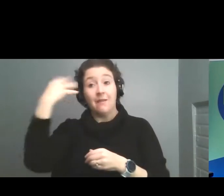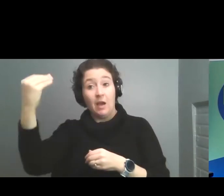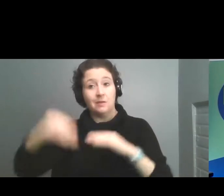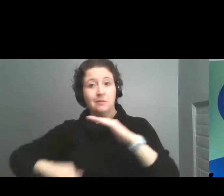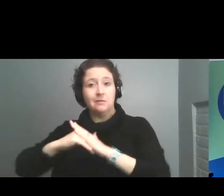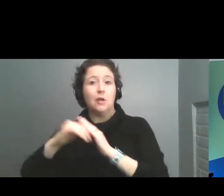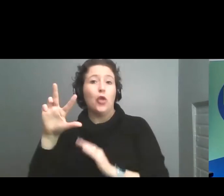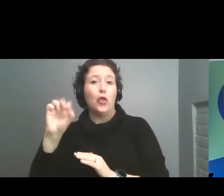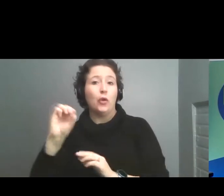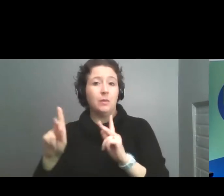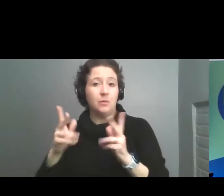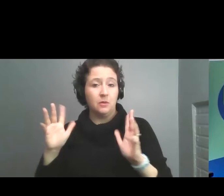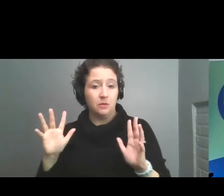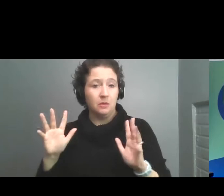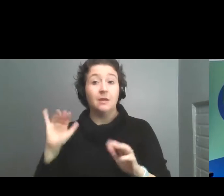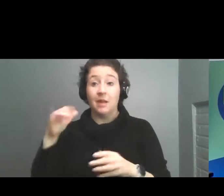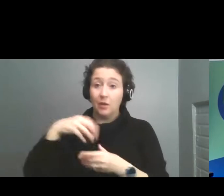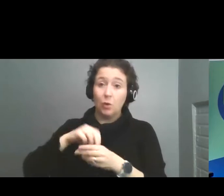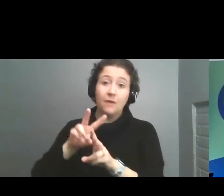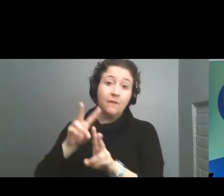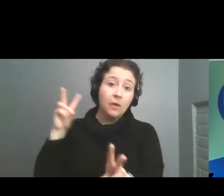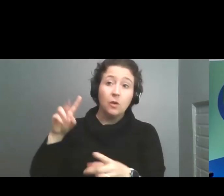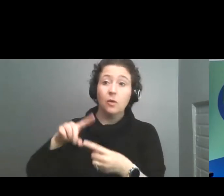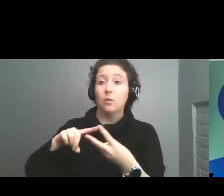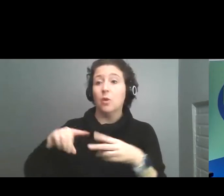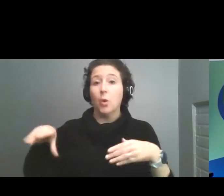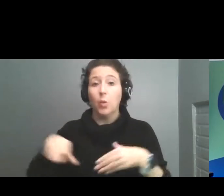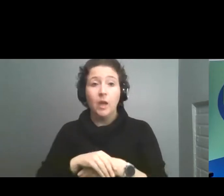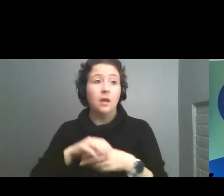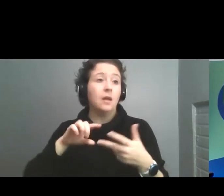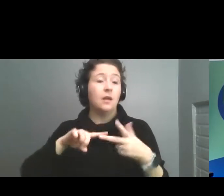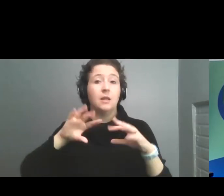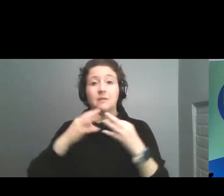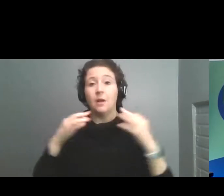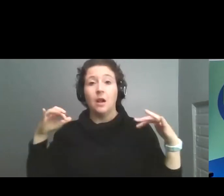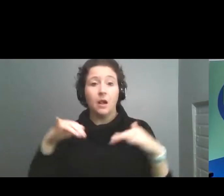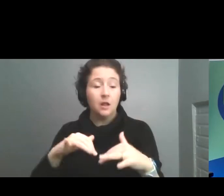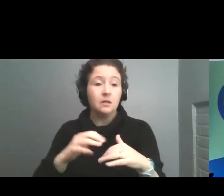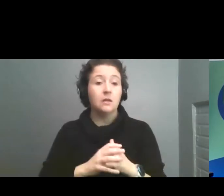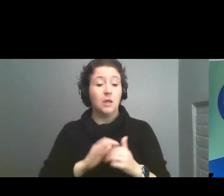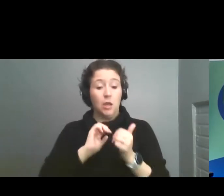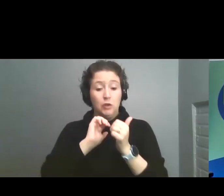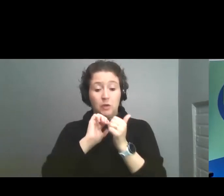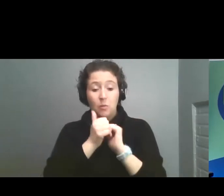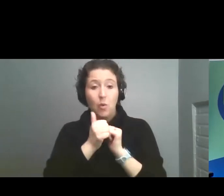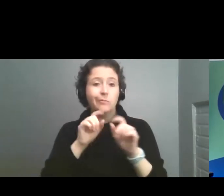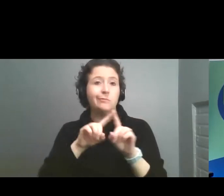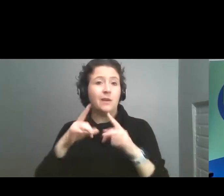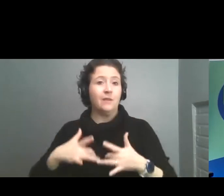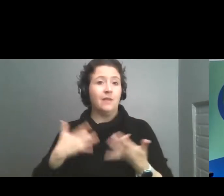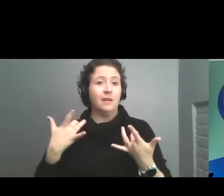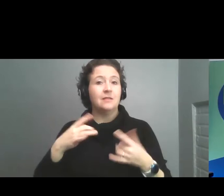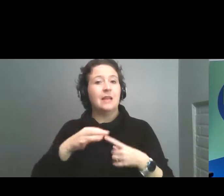outdoors. And this includes funeral and wedding receptions as well as family gatherings. Sporting and recreational events outside of